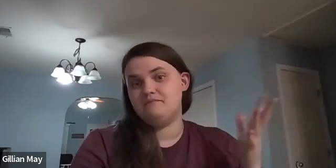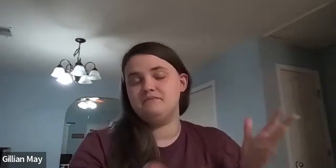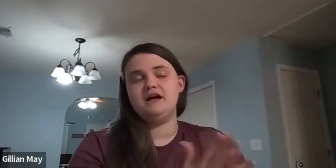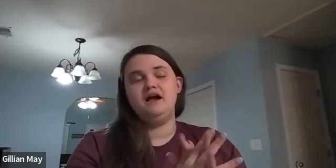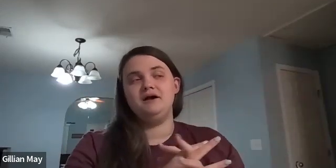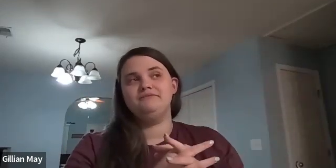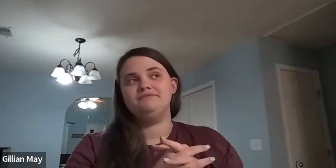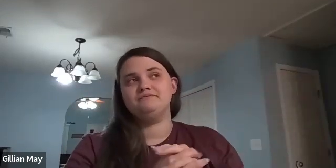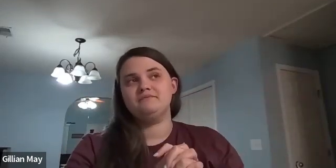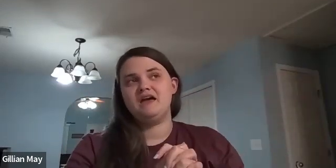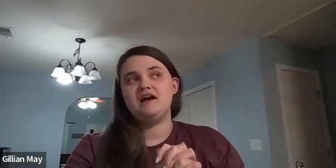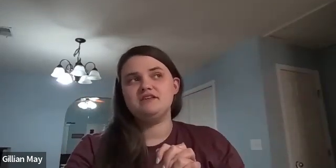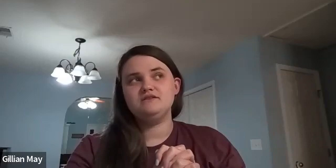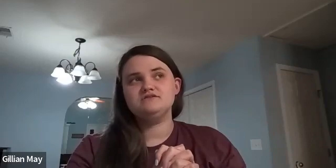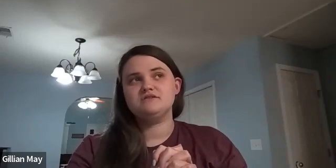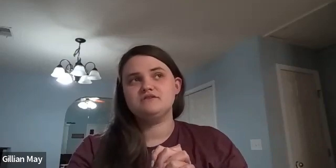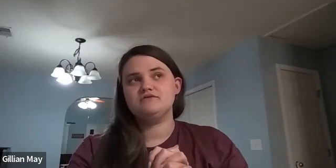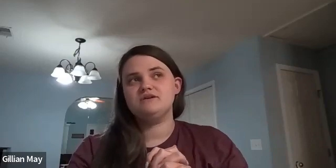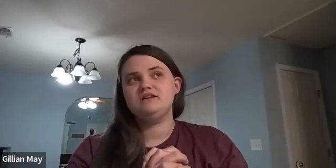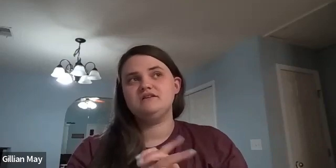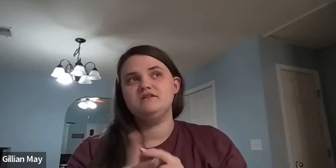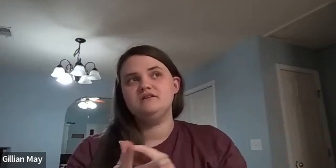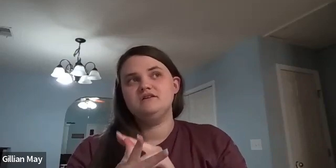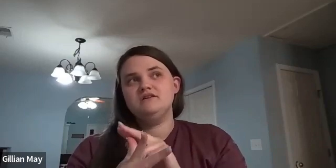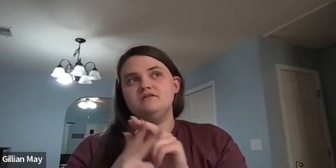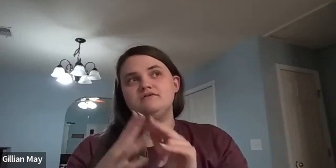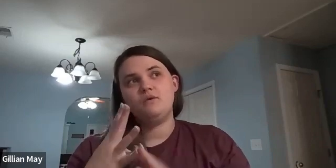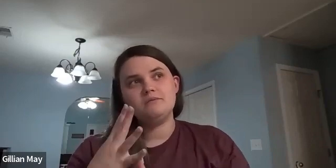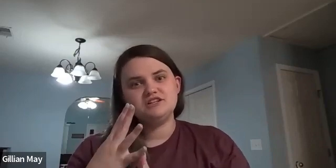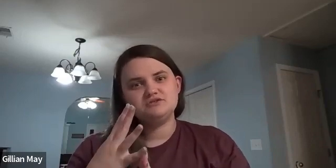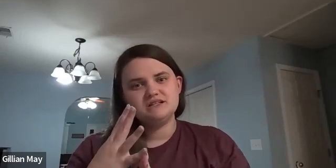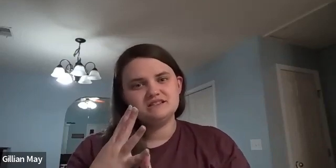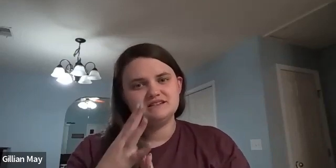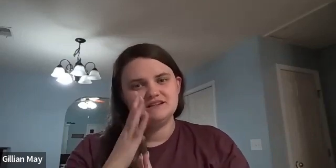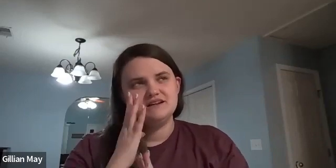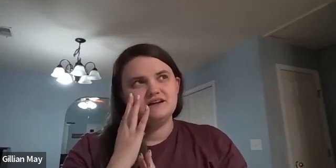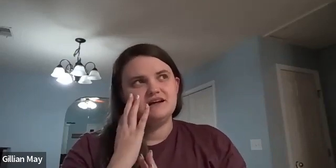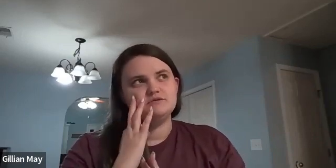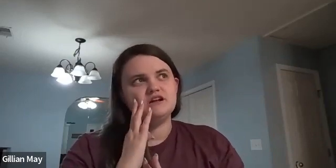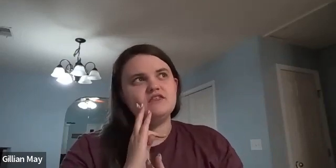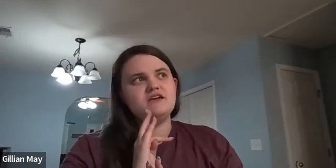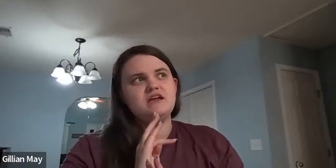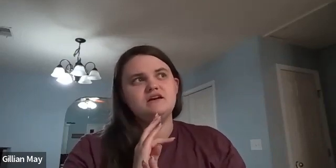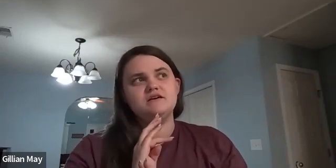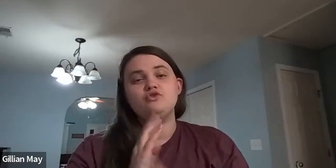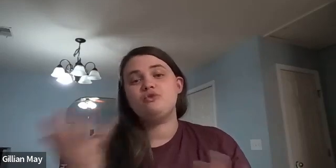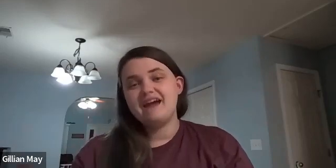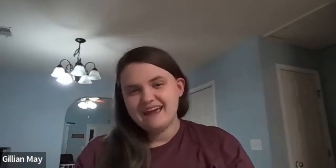But I think those are really the 4 major ones. I'm trying to think.